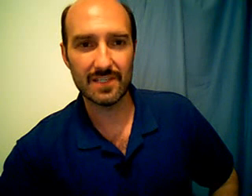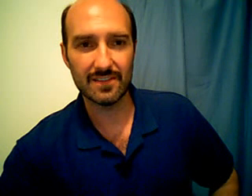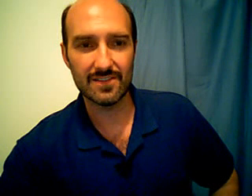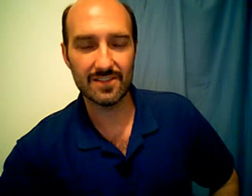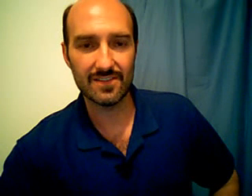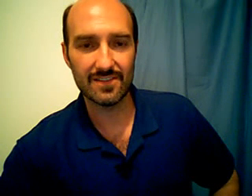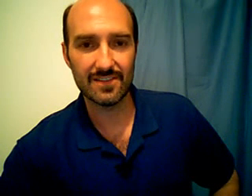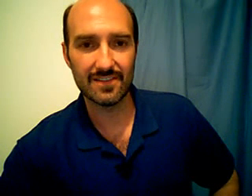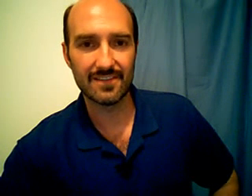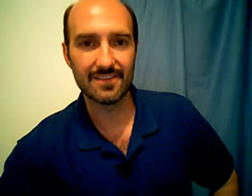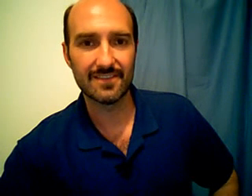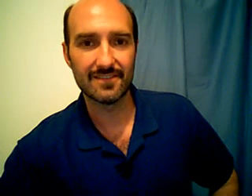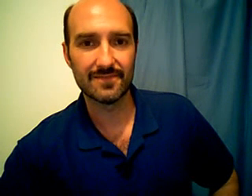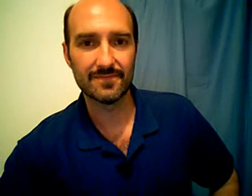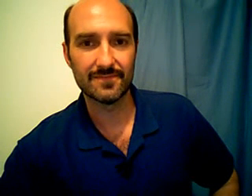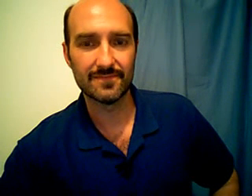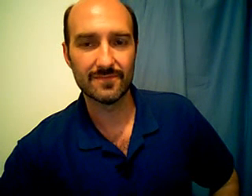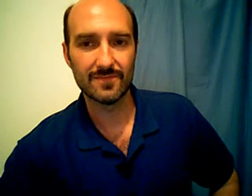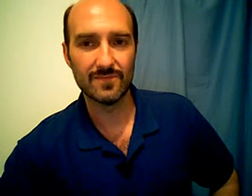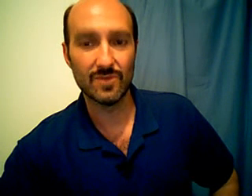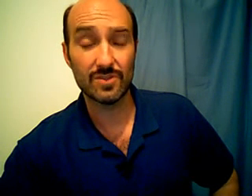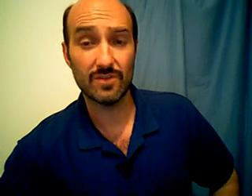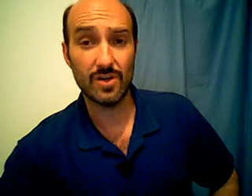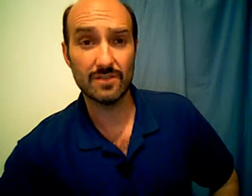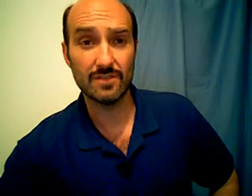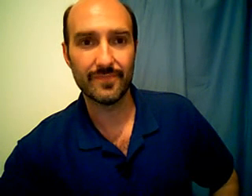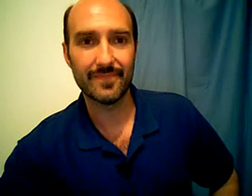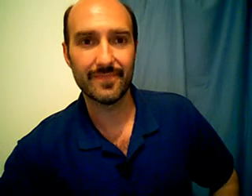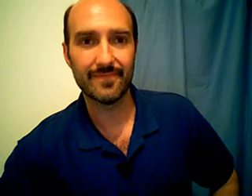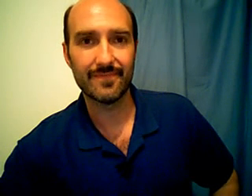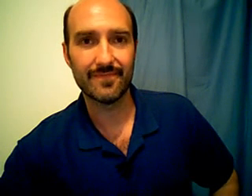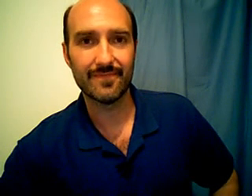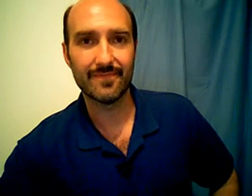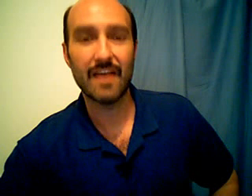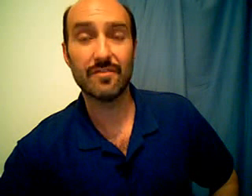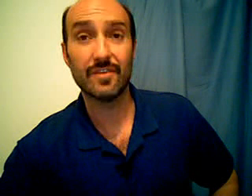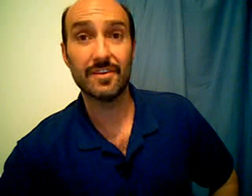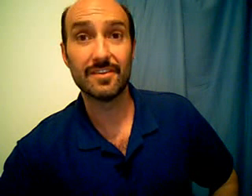sentences. Most of all, have fun.